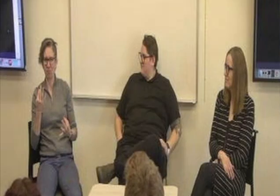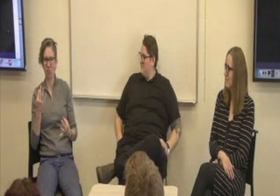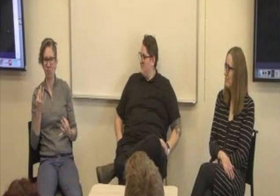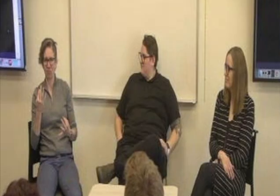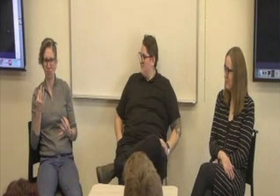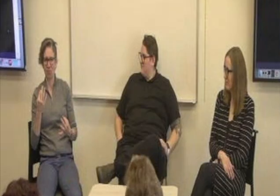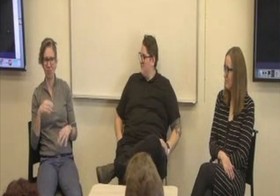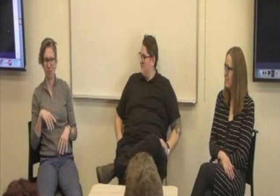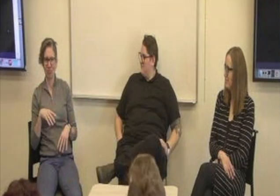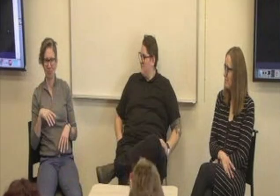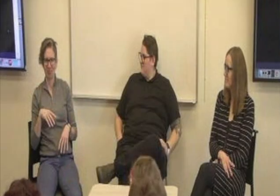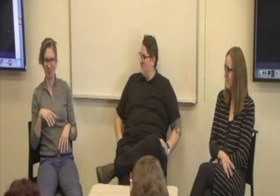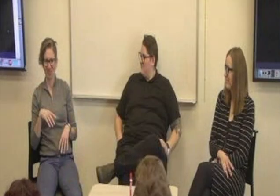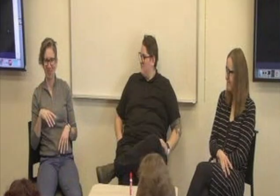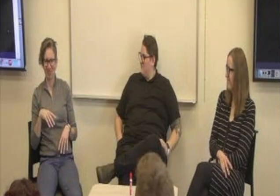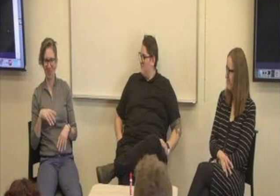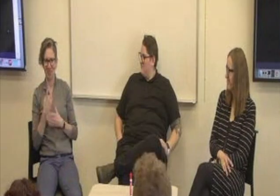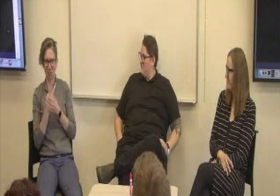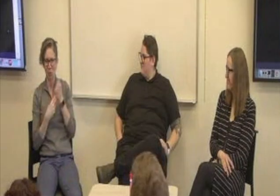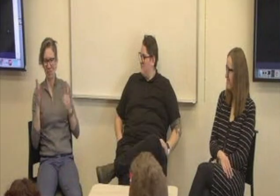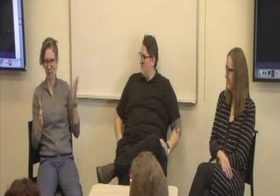A large deaf family.